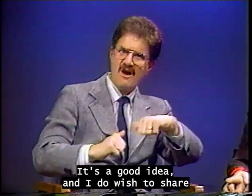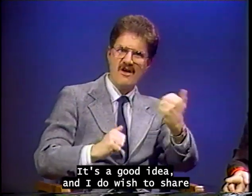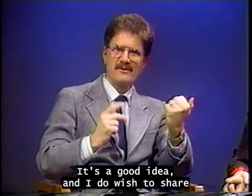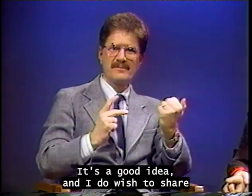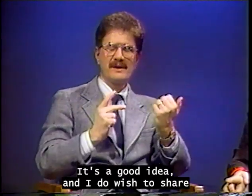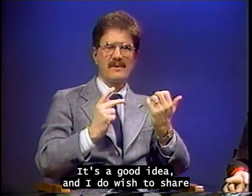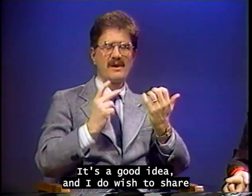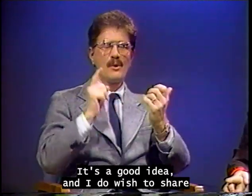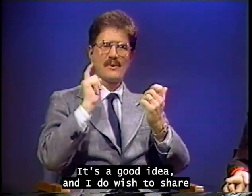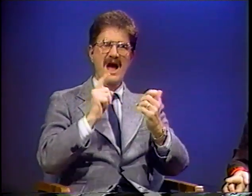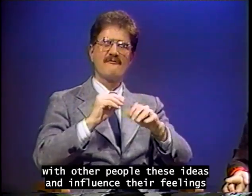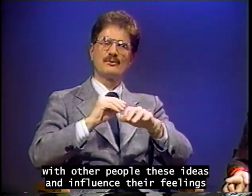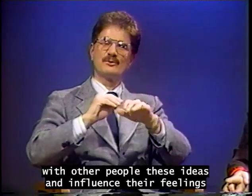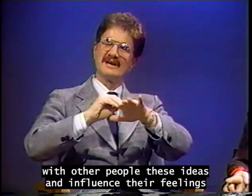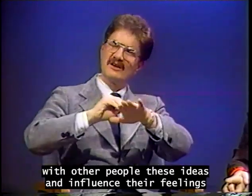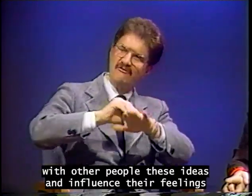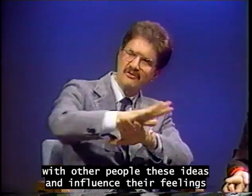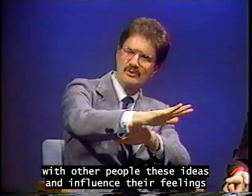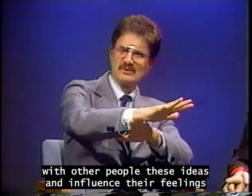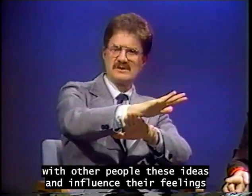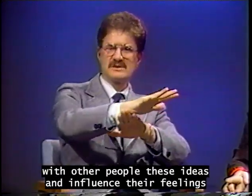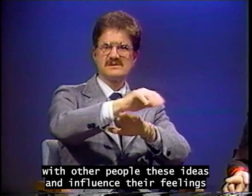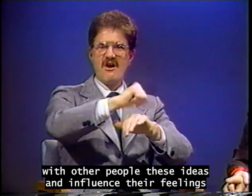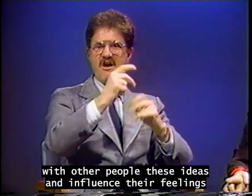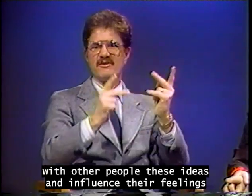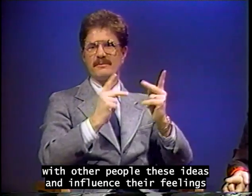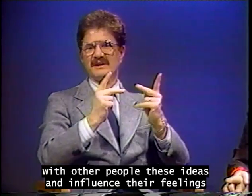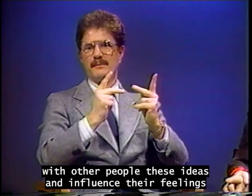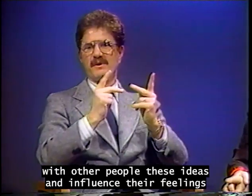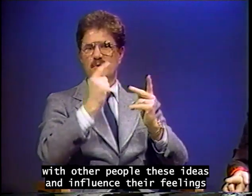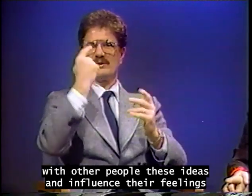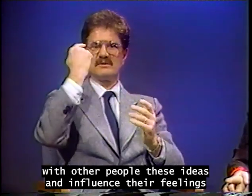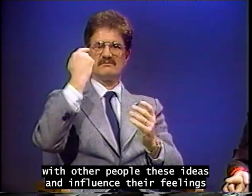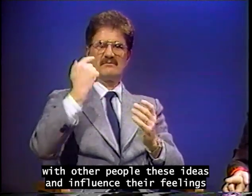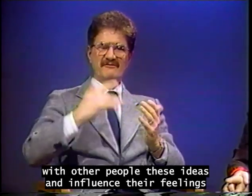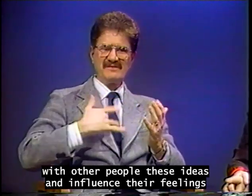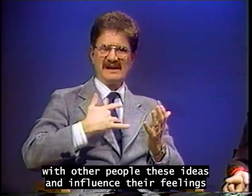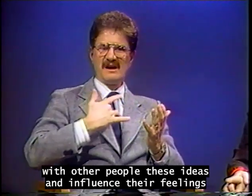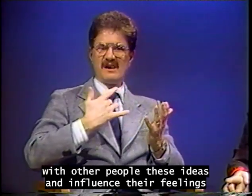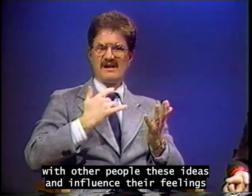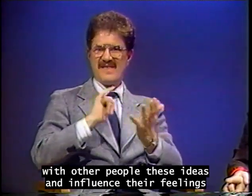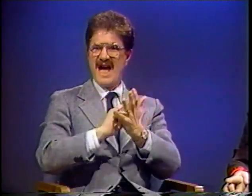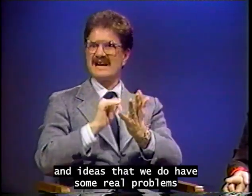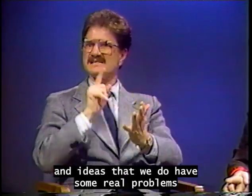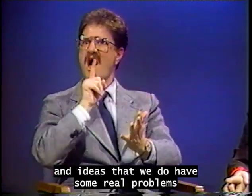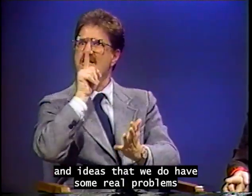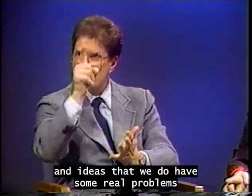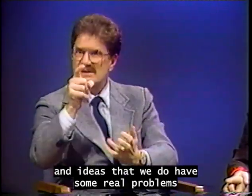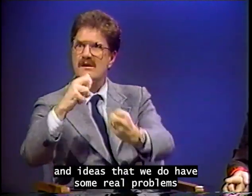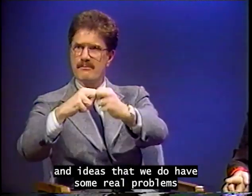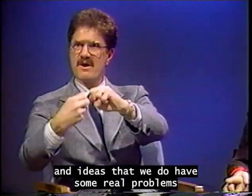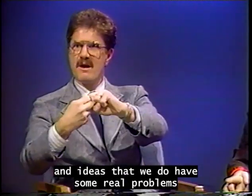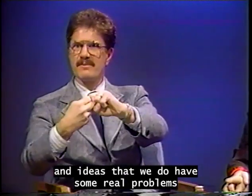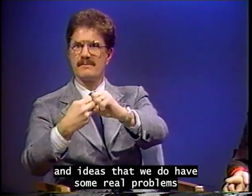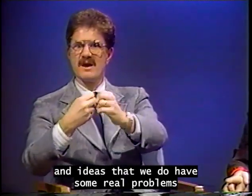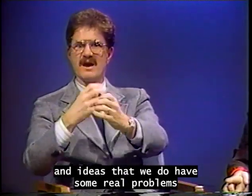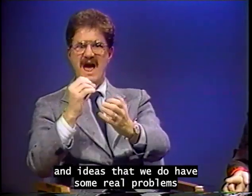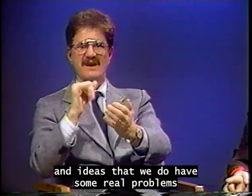good idea, and I do wish to share with other people these ideas and influence their feelings and ideas, that we do have some